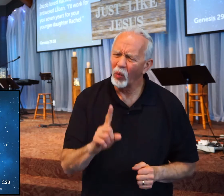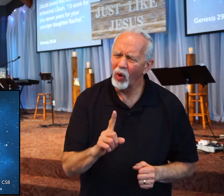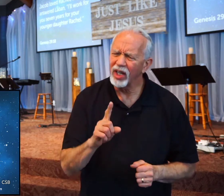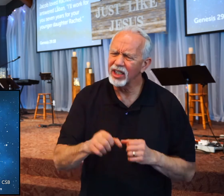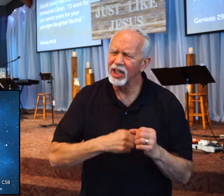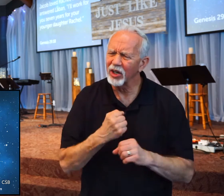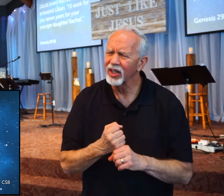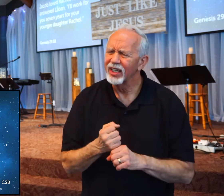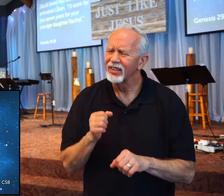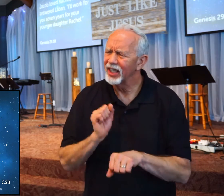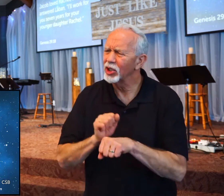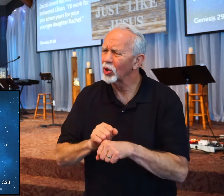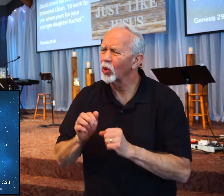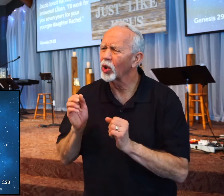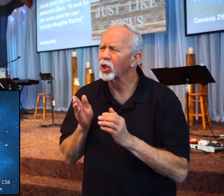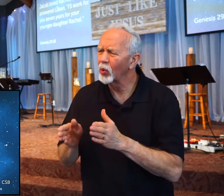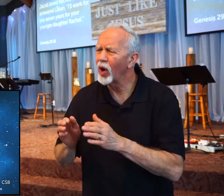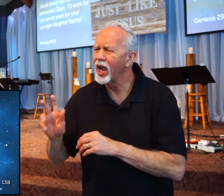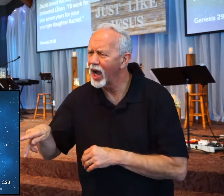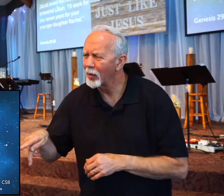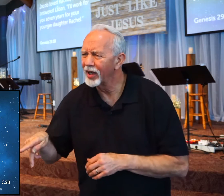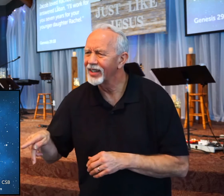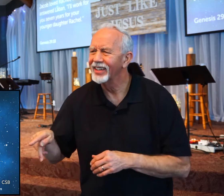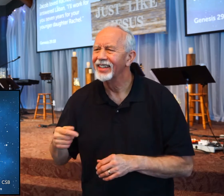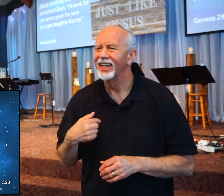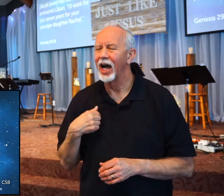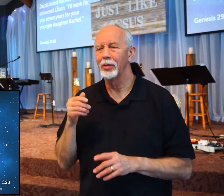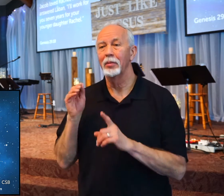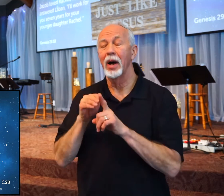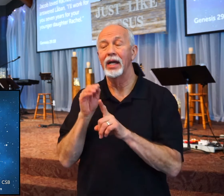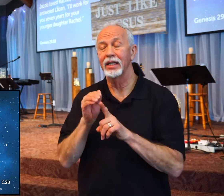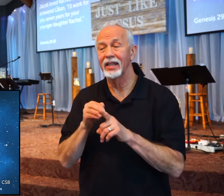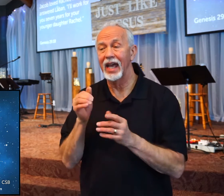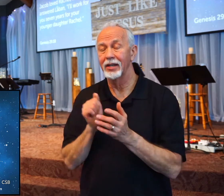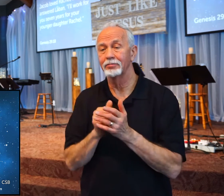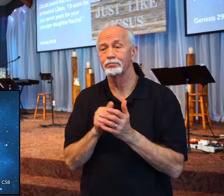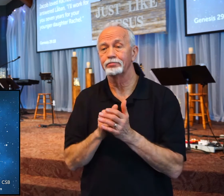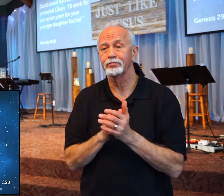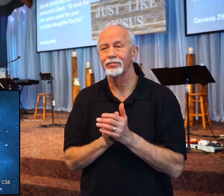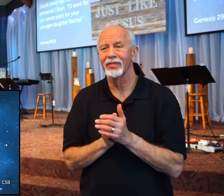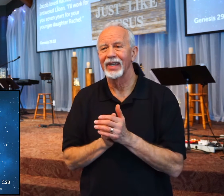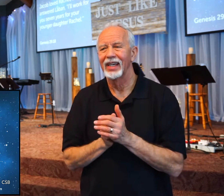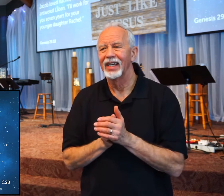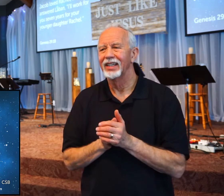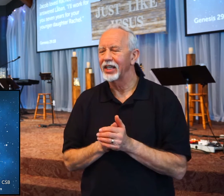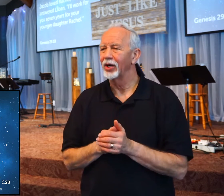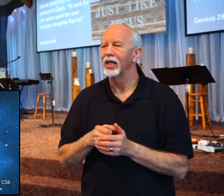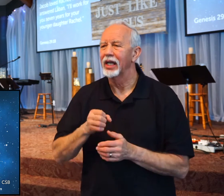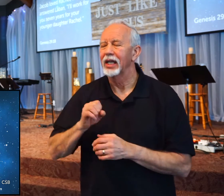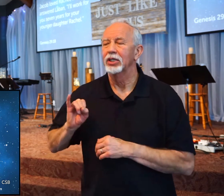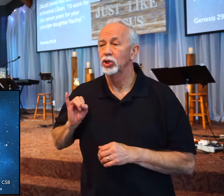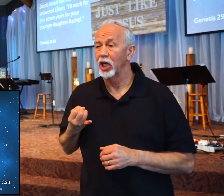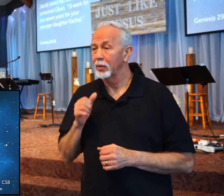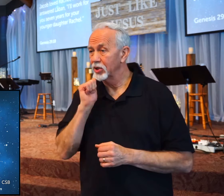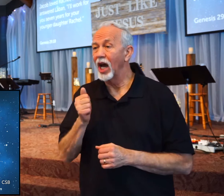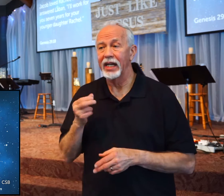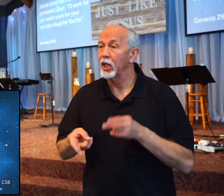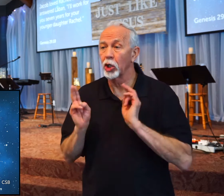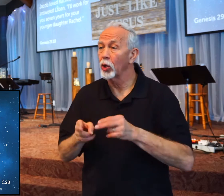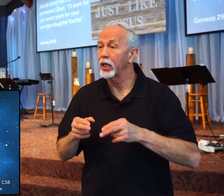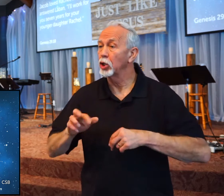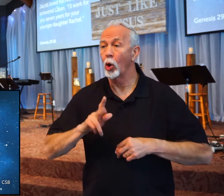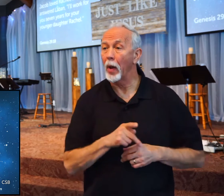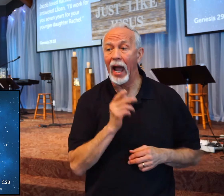way to the middle? But I'm reminded that he's not in a hurry to get back to Esau. Remember, he